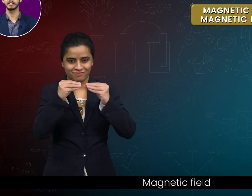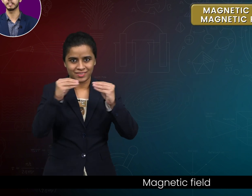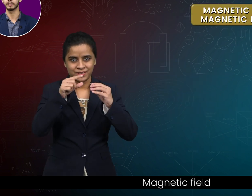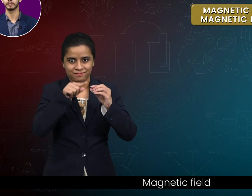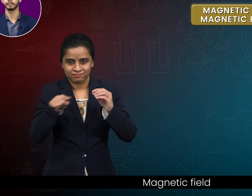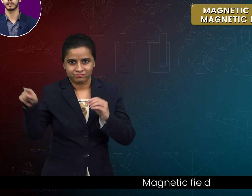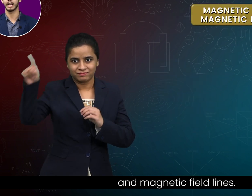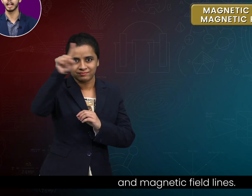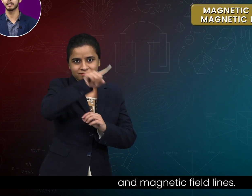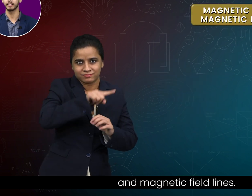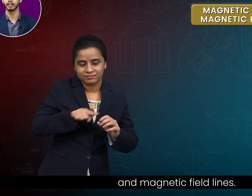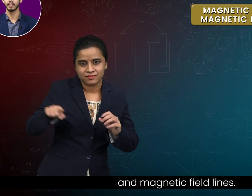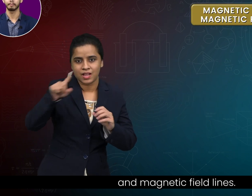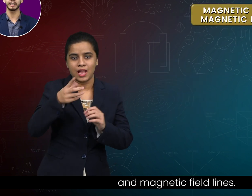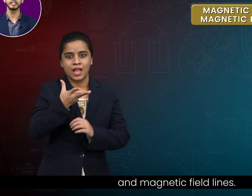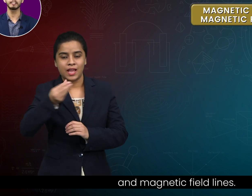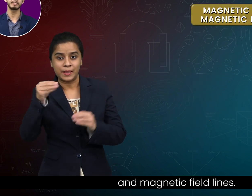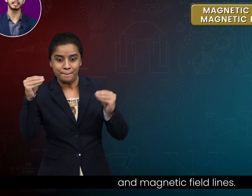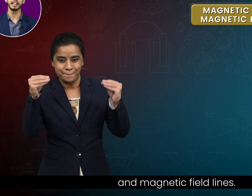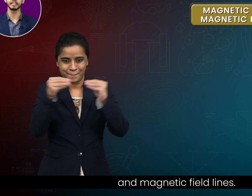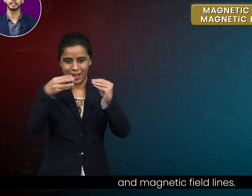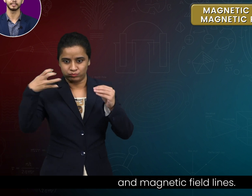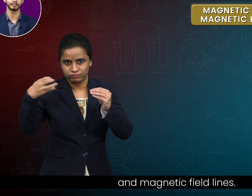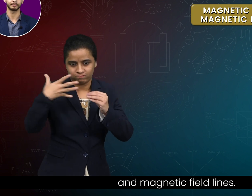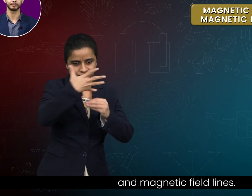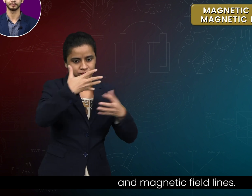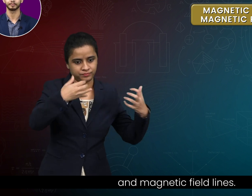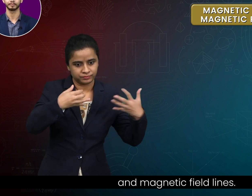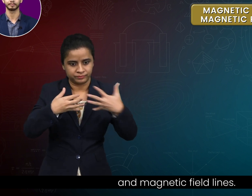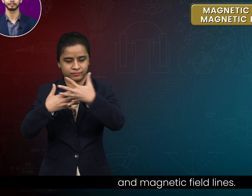Magnetic field and magnetic field lines.